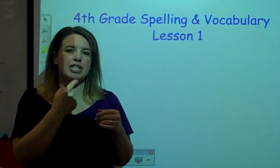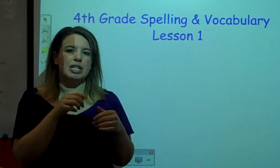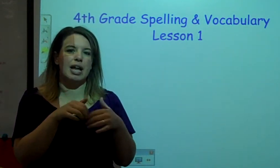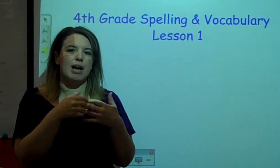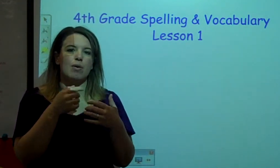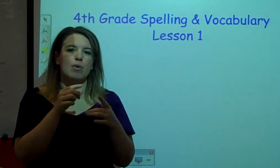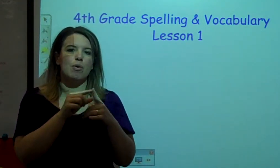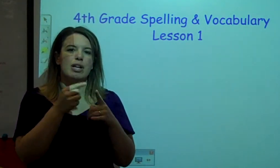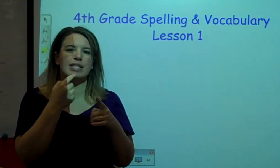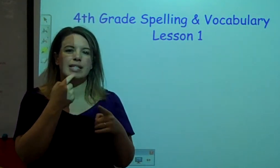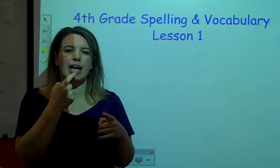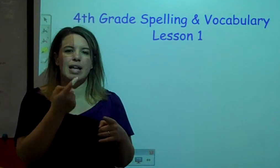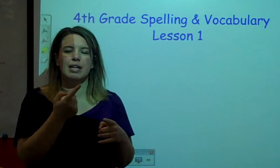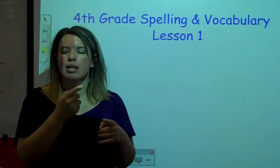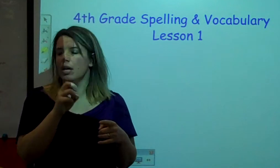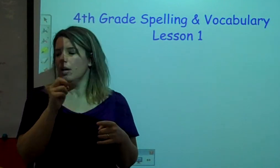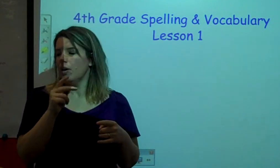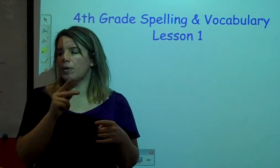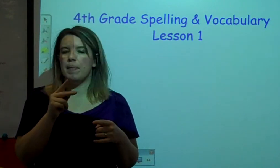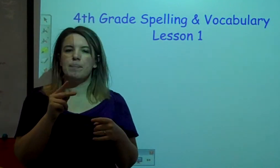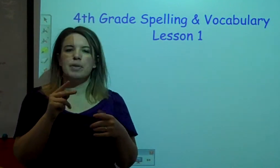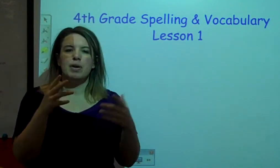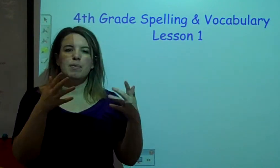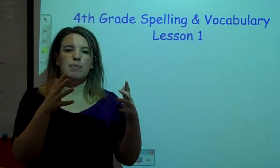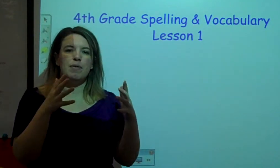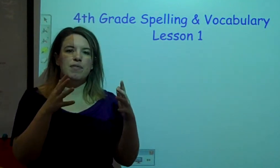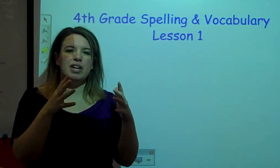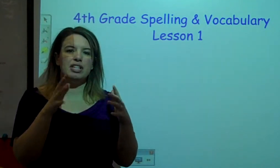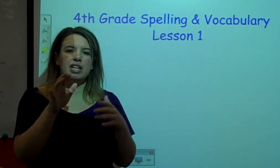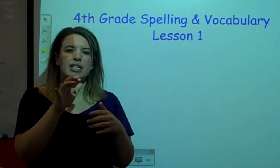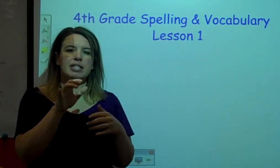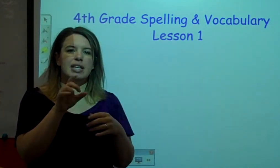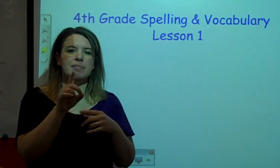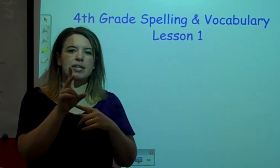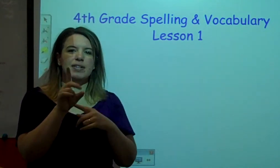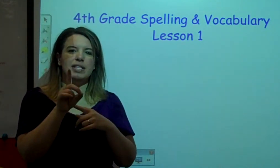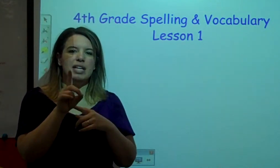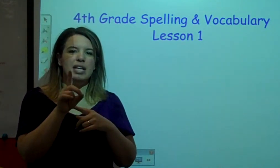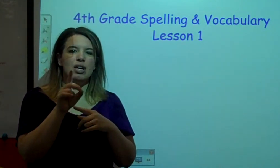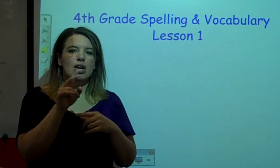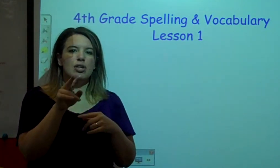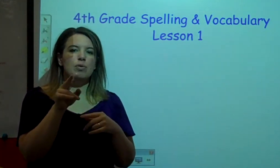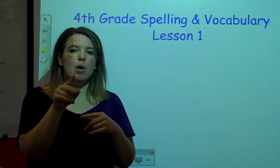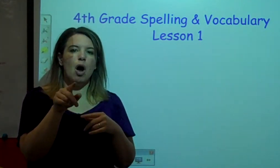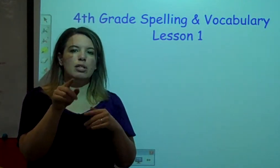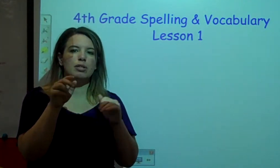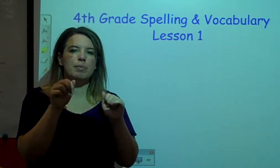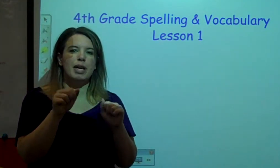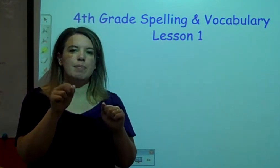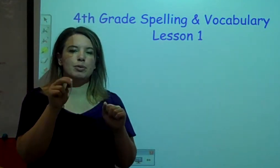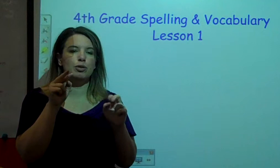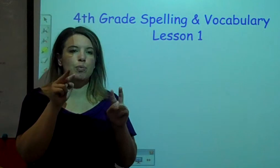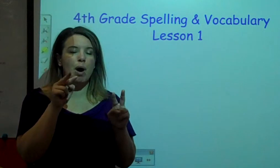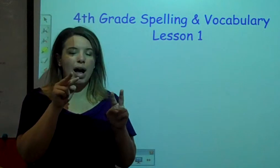pronunciation, how the word is said. Okay. When we're finished on the same DVD, you will also be able to